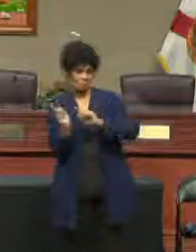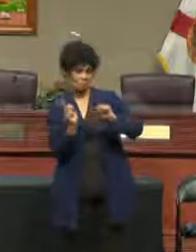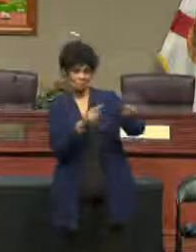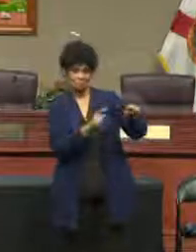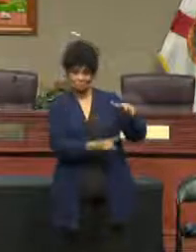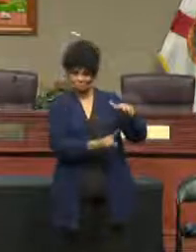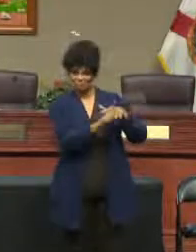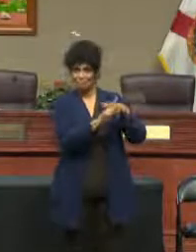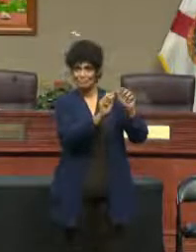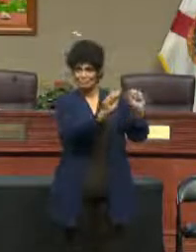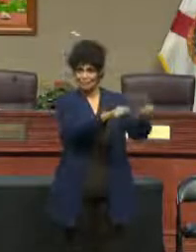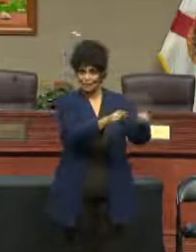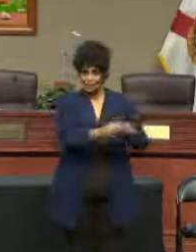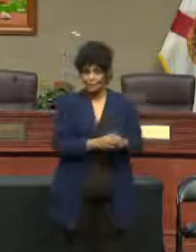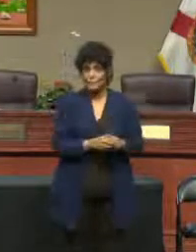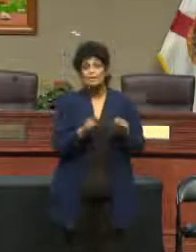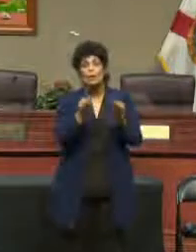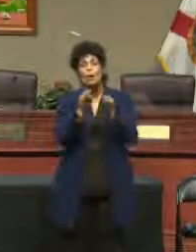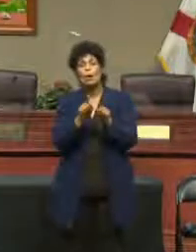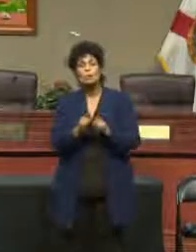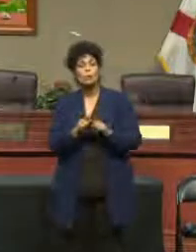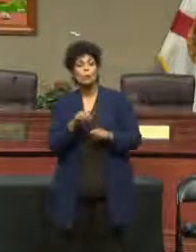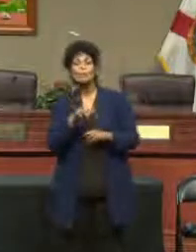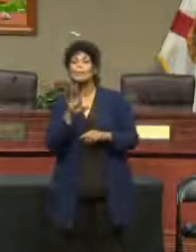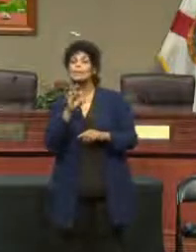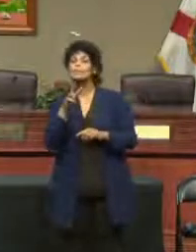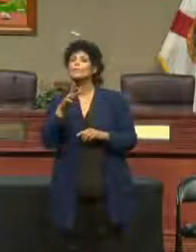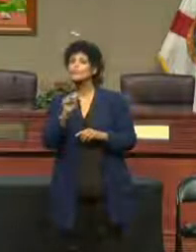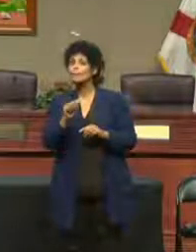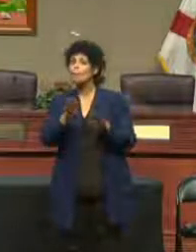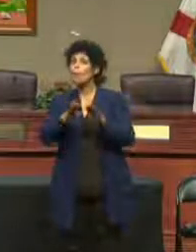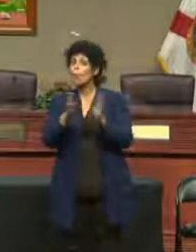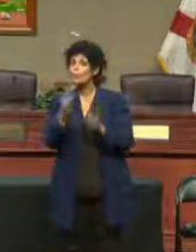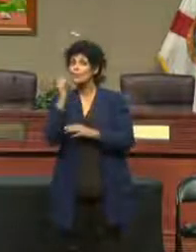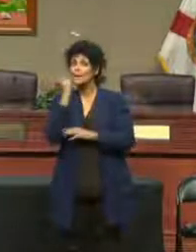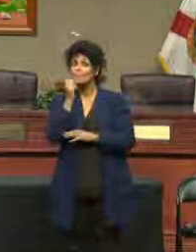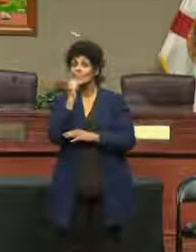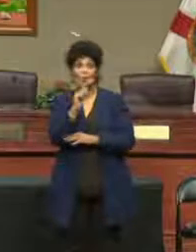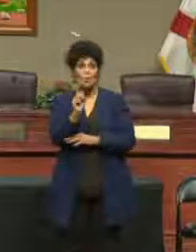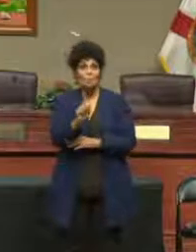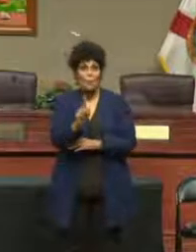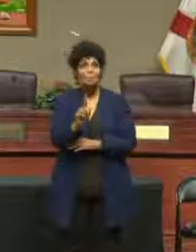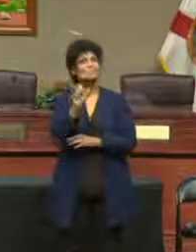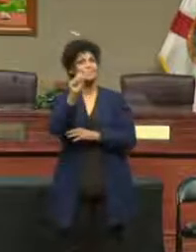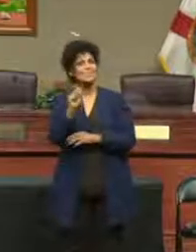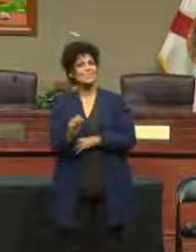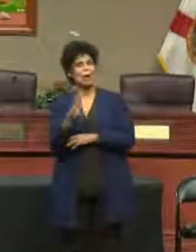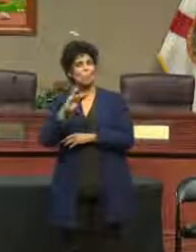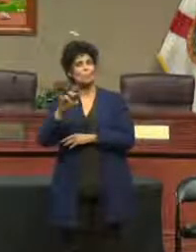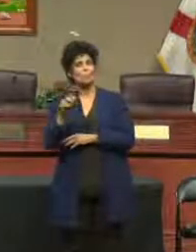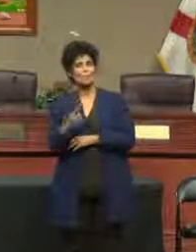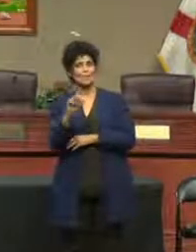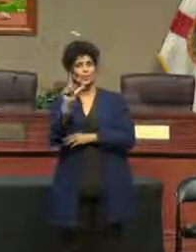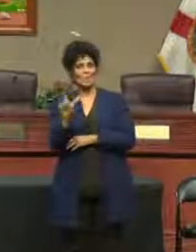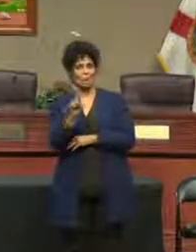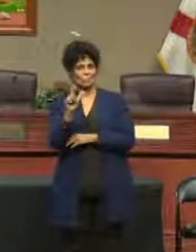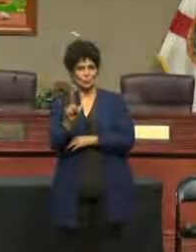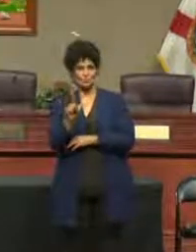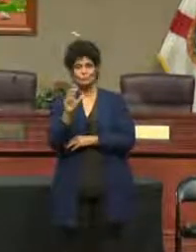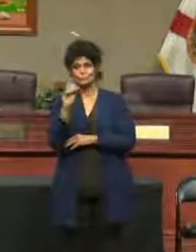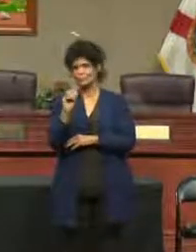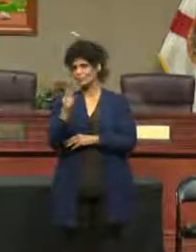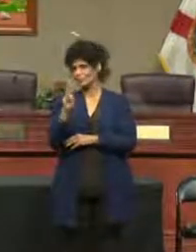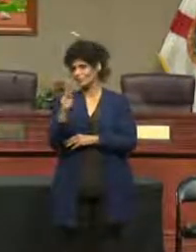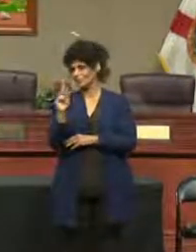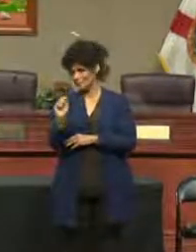want to also mention that the FEMA vaccination site that is open daily at our South Branch Library on Orange Blossom Trail